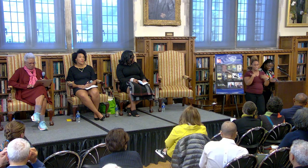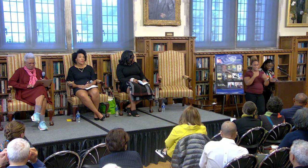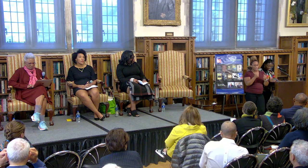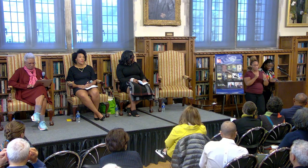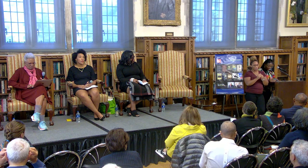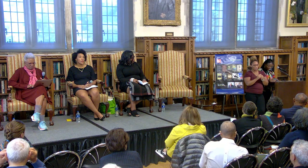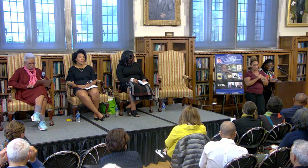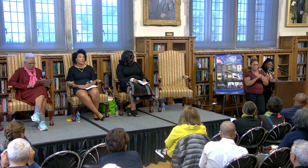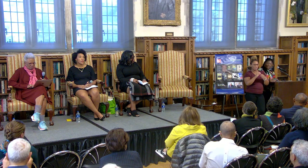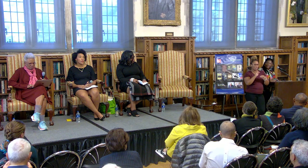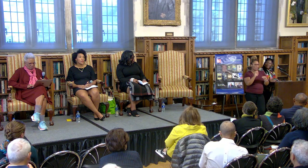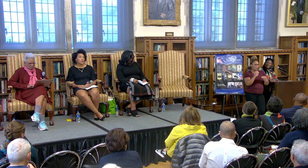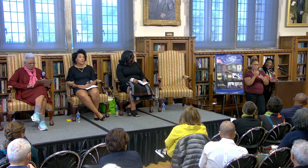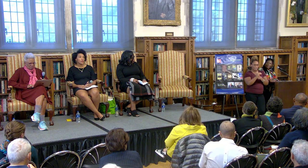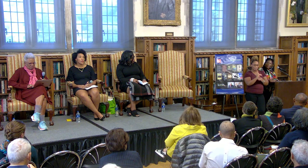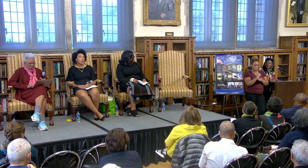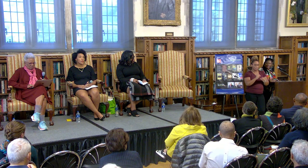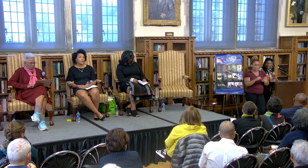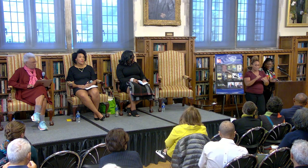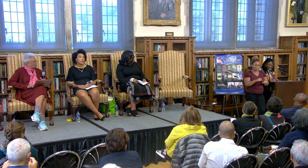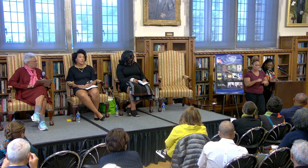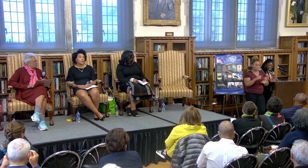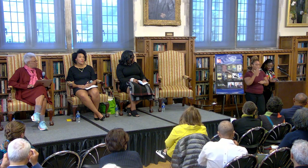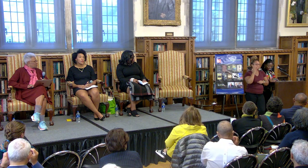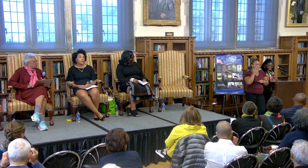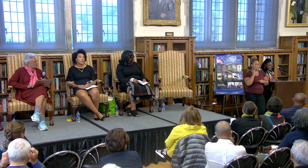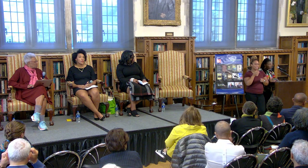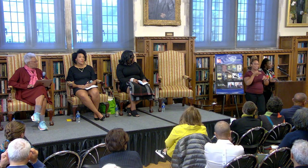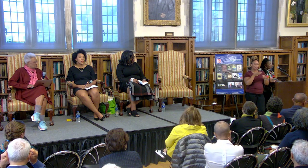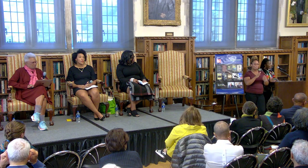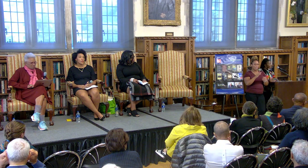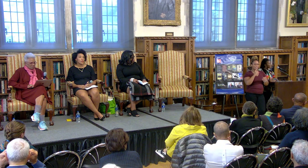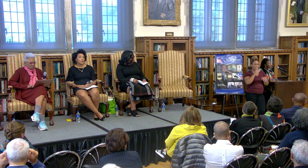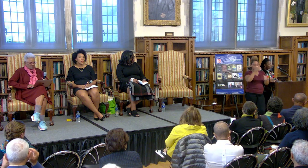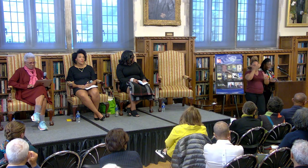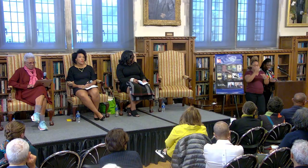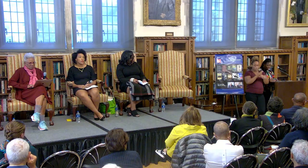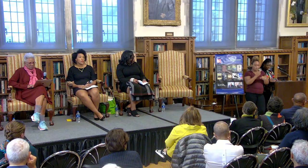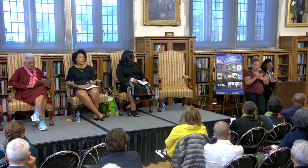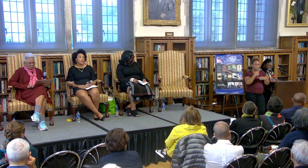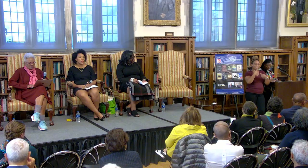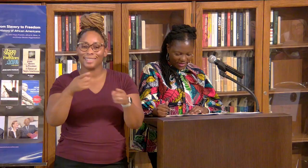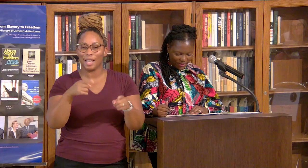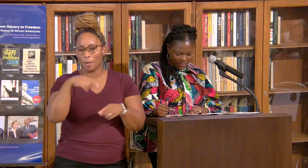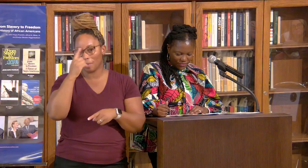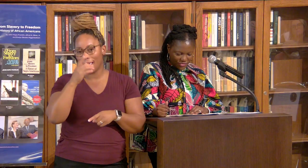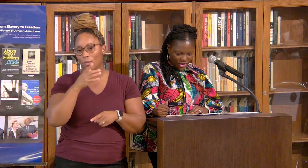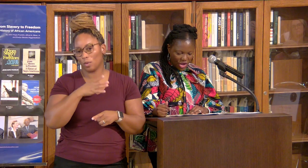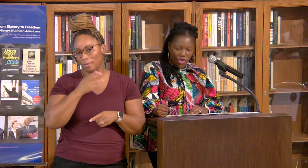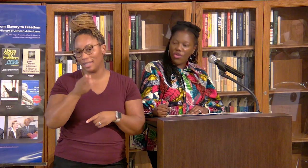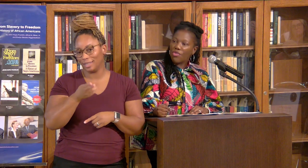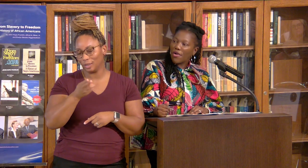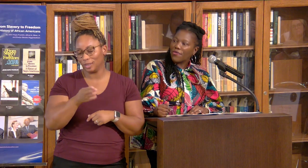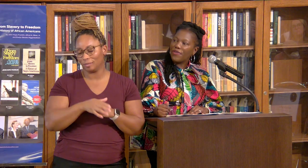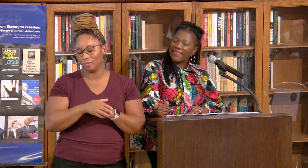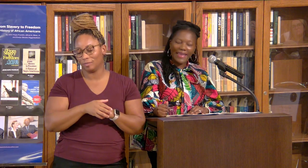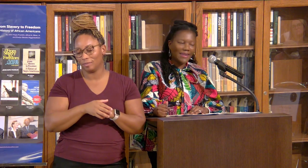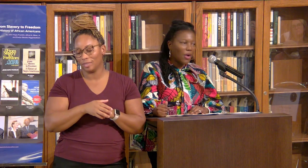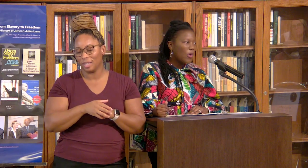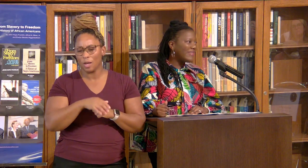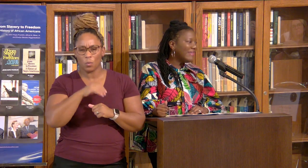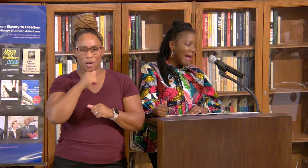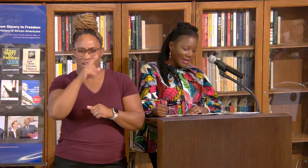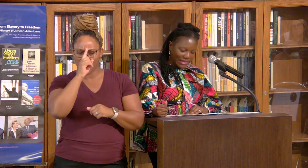endless possibilities because of the novel methods that Scholars are deploying to tell black women's histories no longer